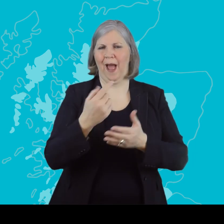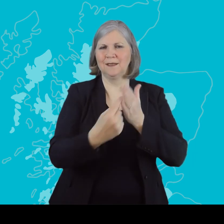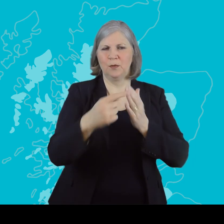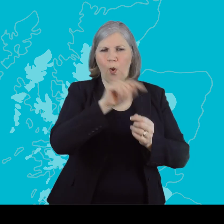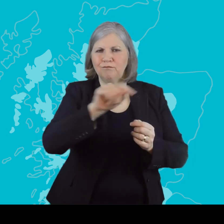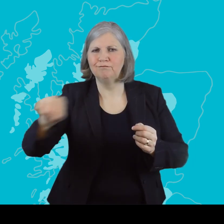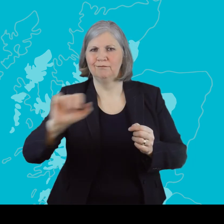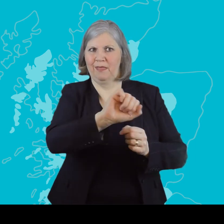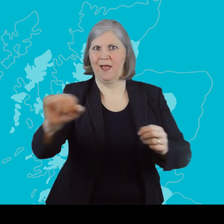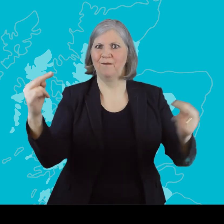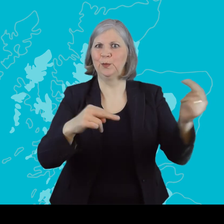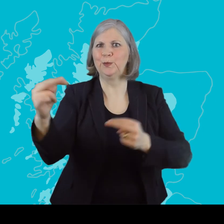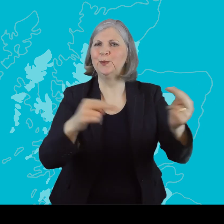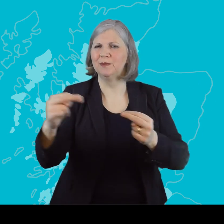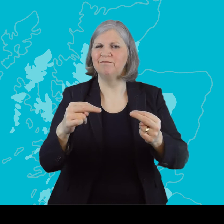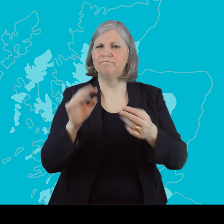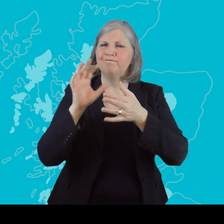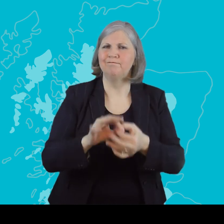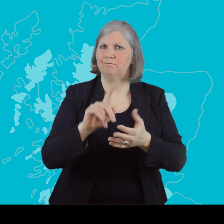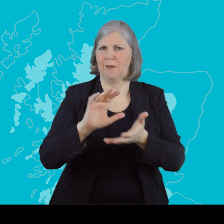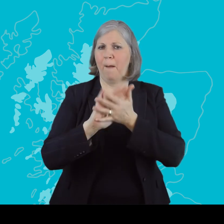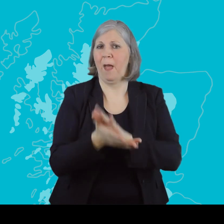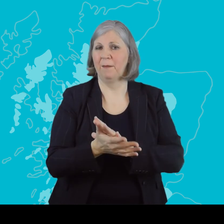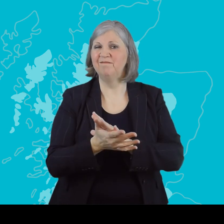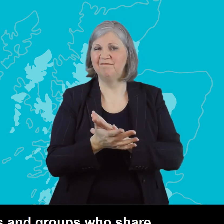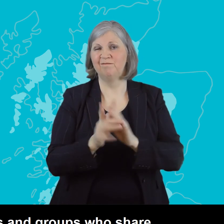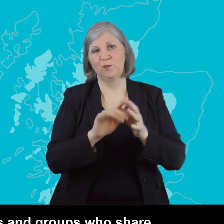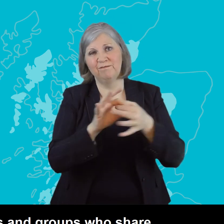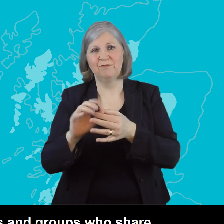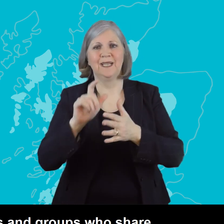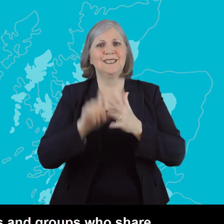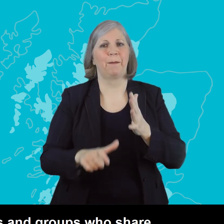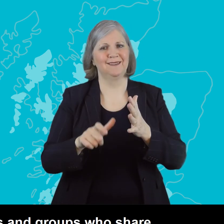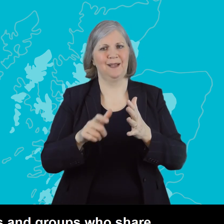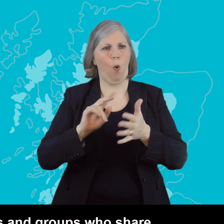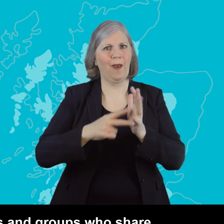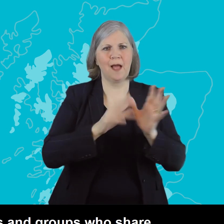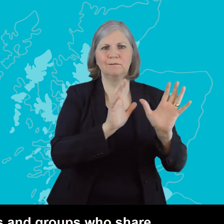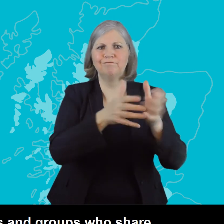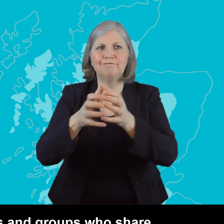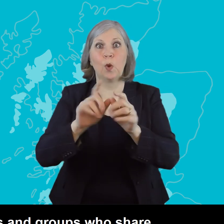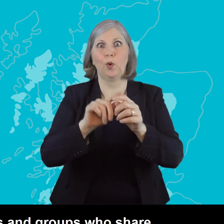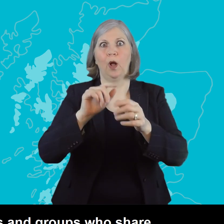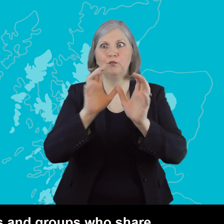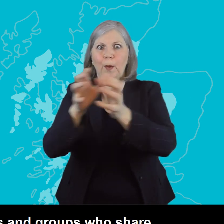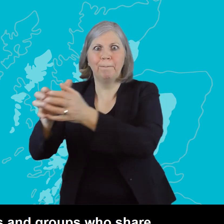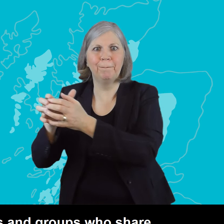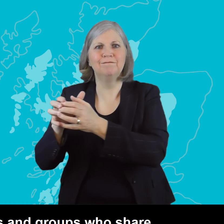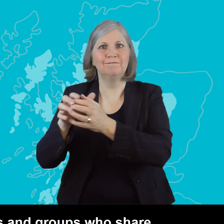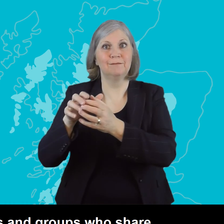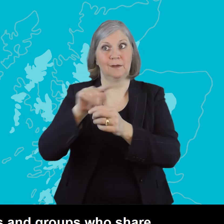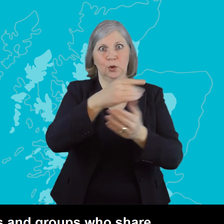We represent the views of individuals with any type of impairment, as well as disability organisations and groups who share Disability Equality Scotland's